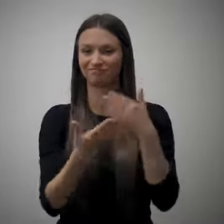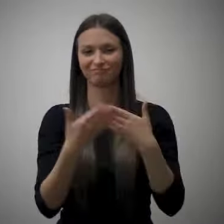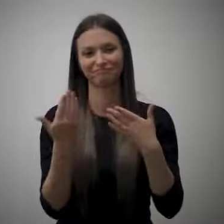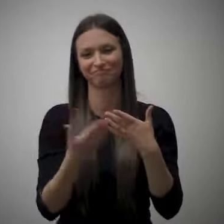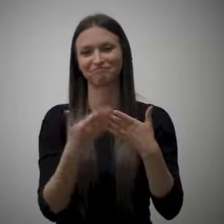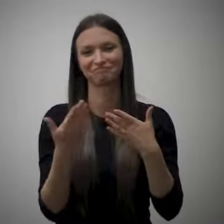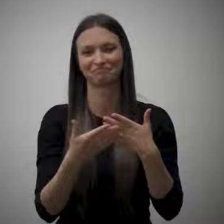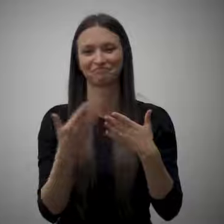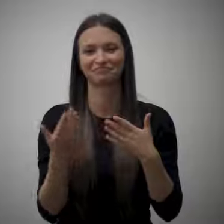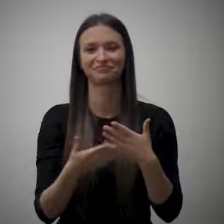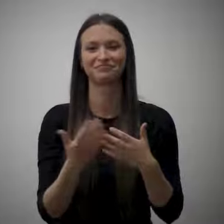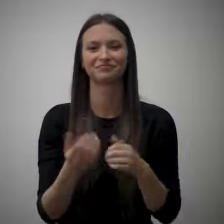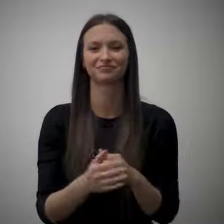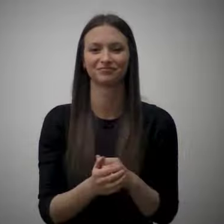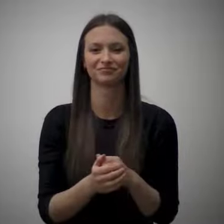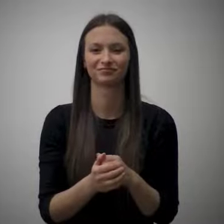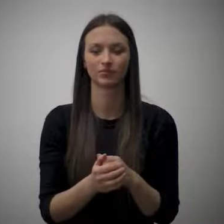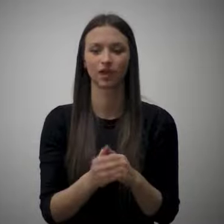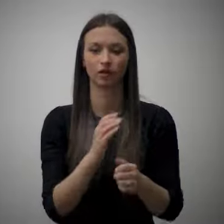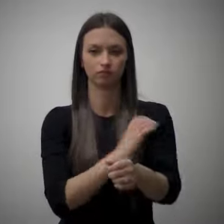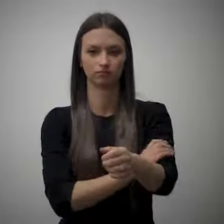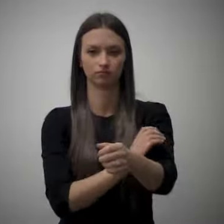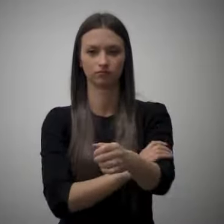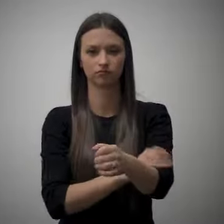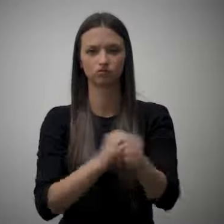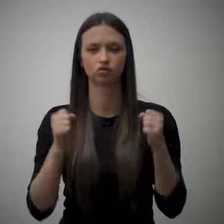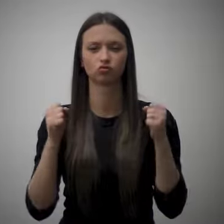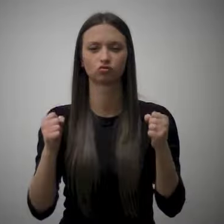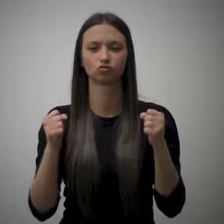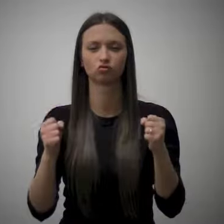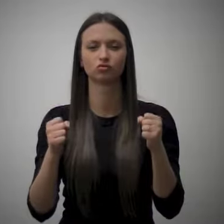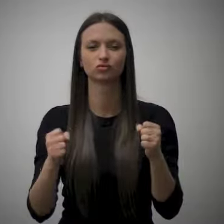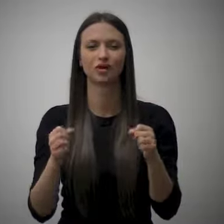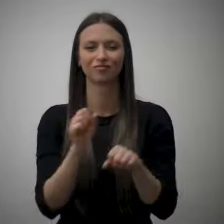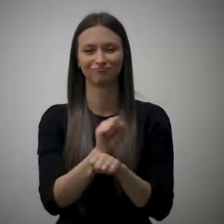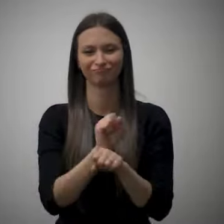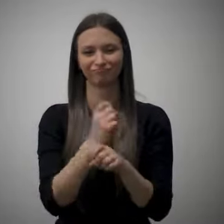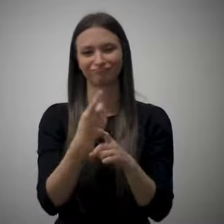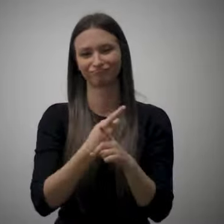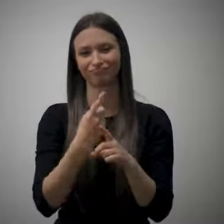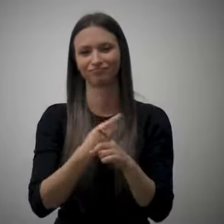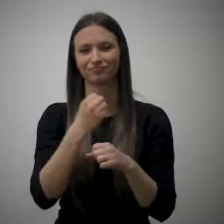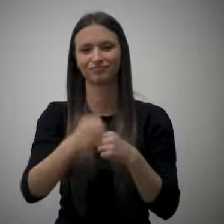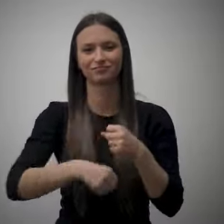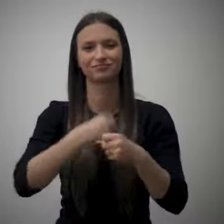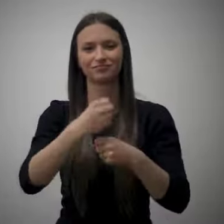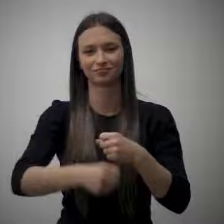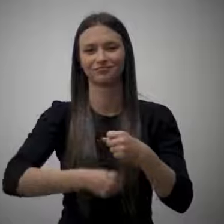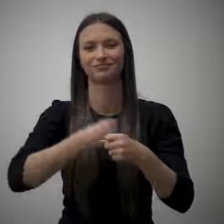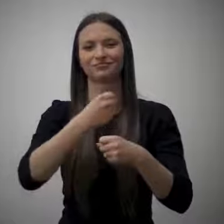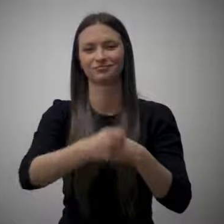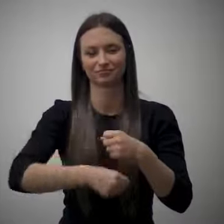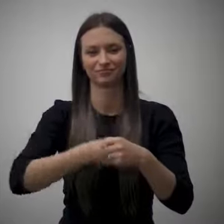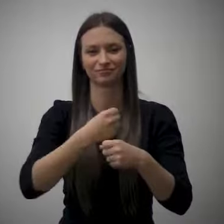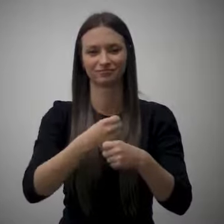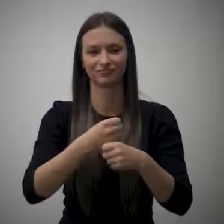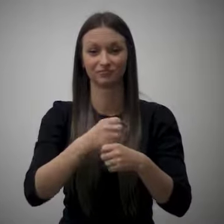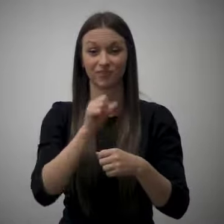smoothly. Muscles will be conditioned, strong, and work properly for decades.